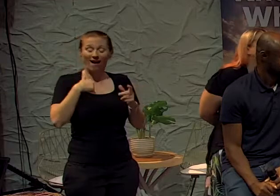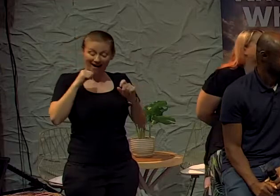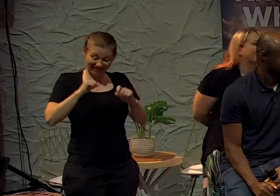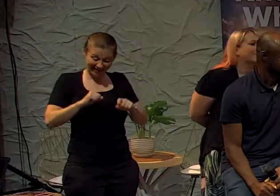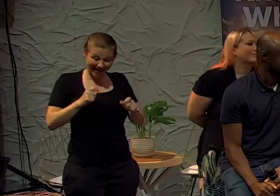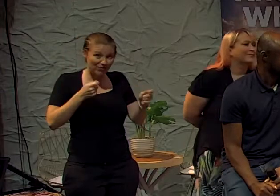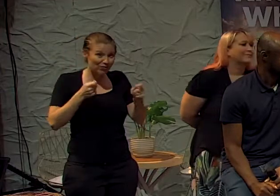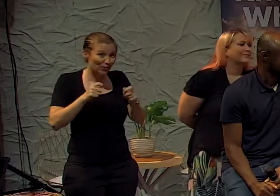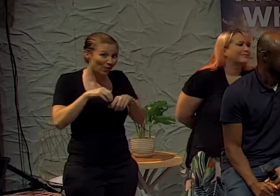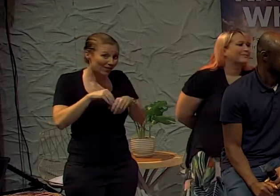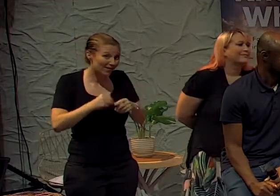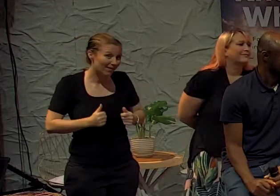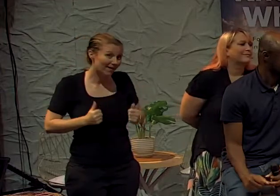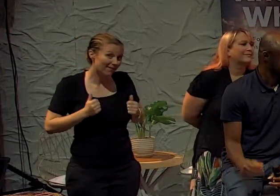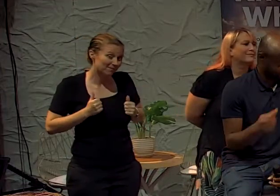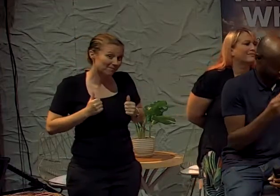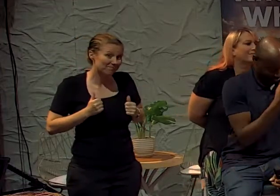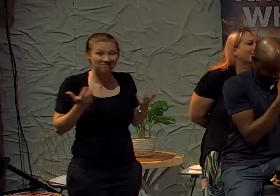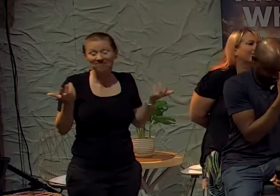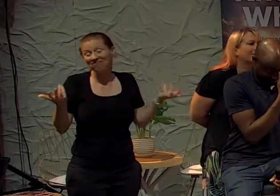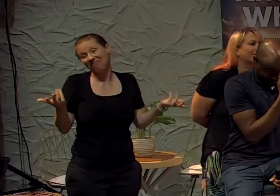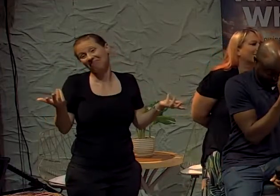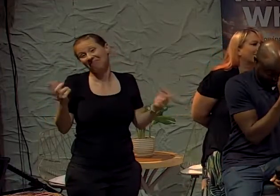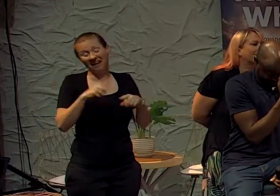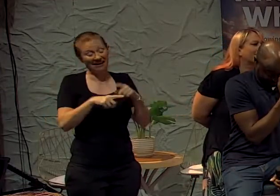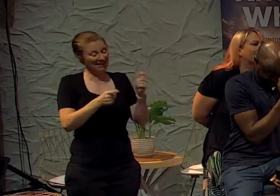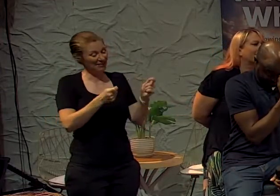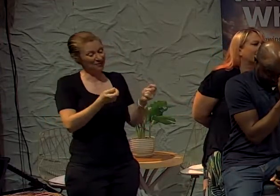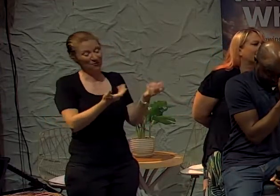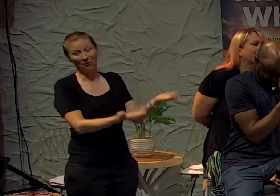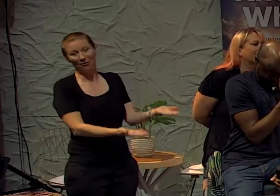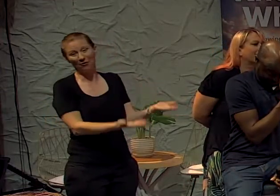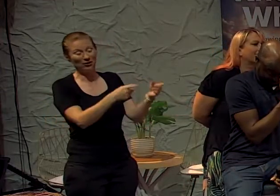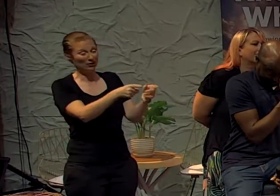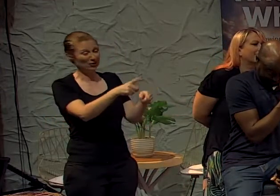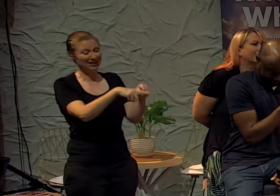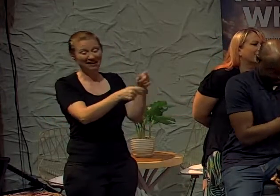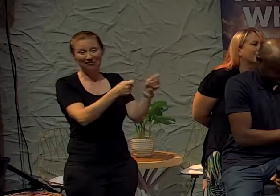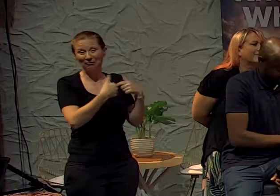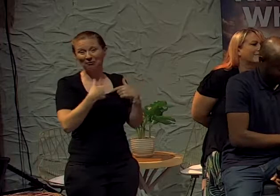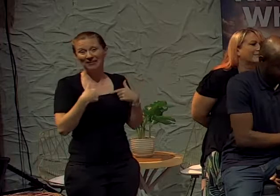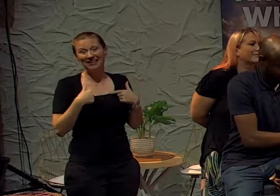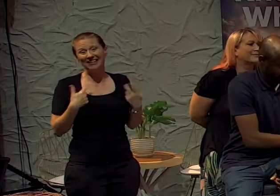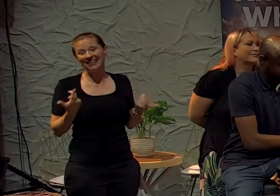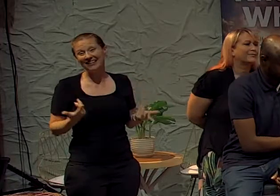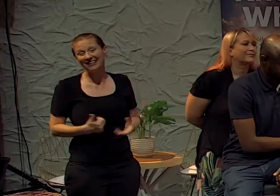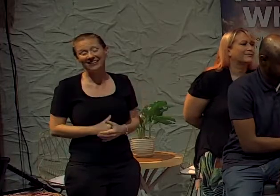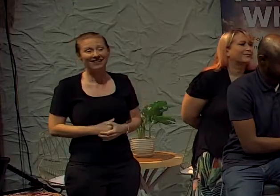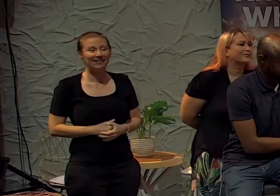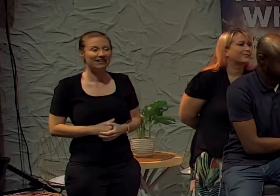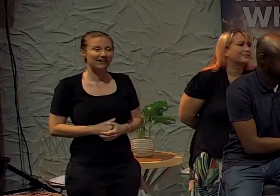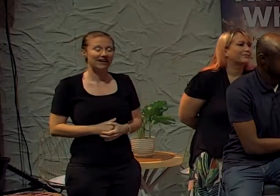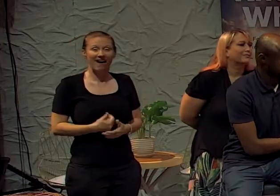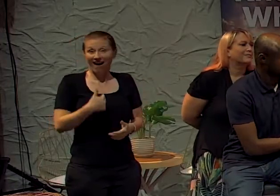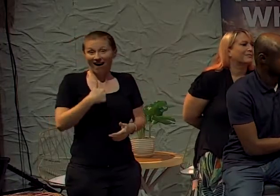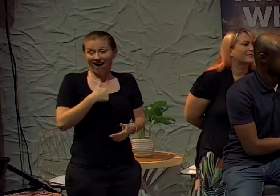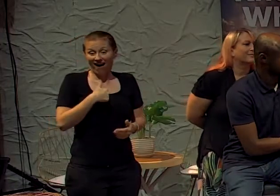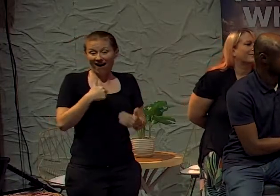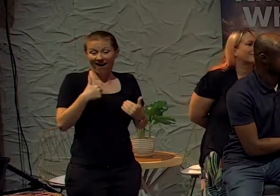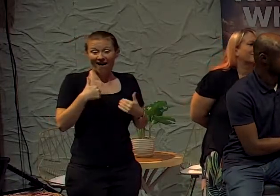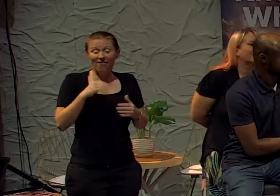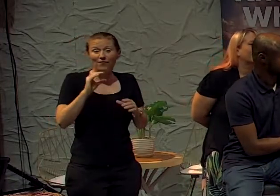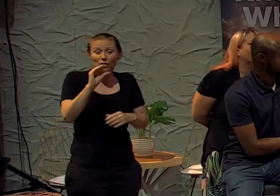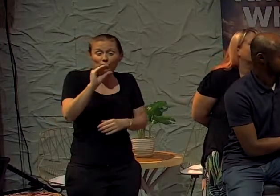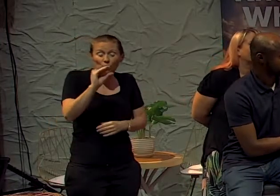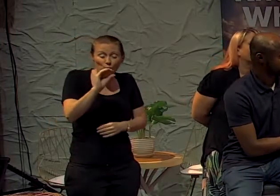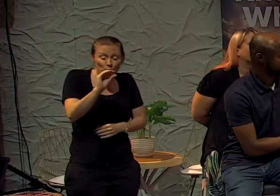life. Because I cannot control her, and she can't control me. And I have a small chance